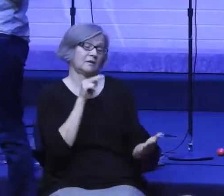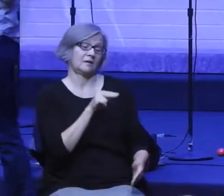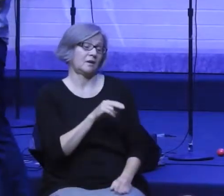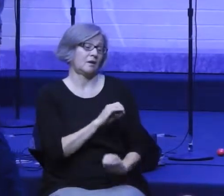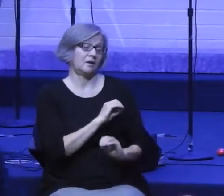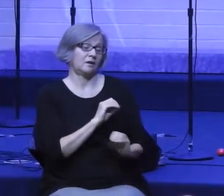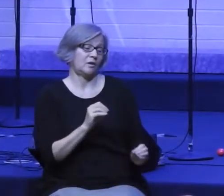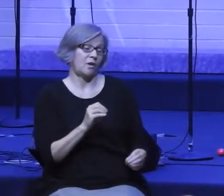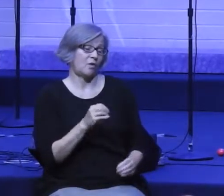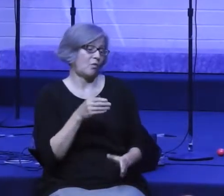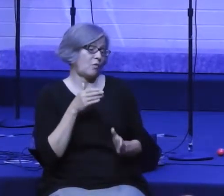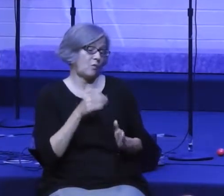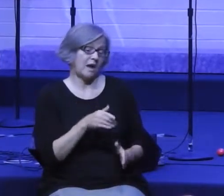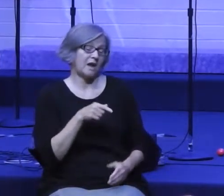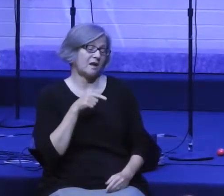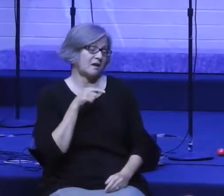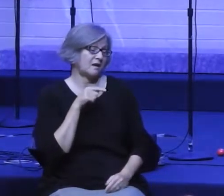apathy,